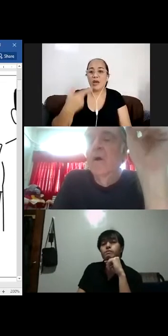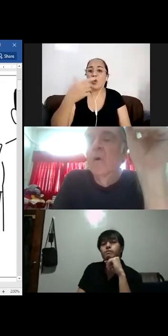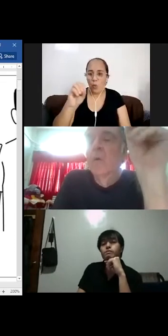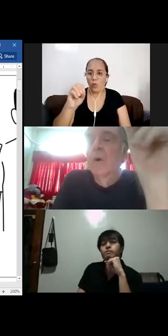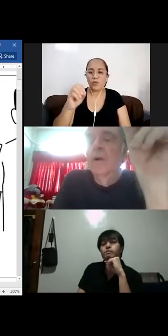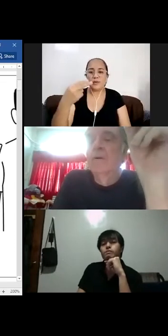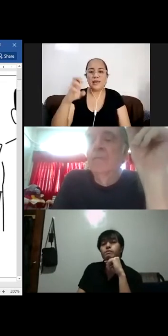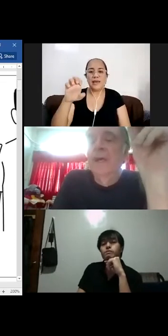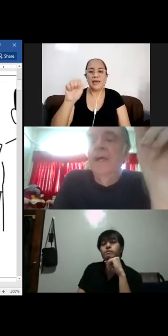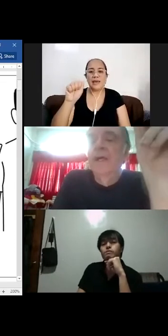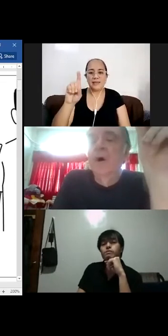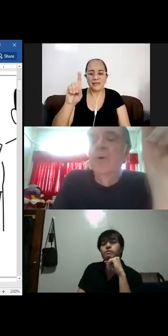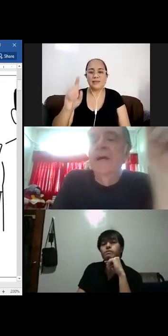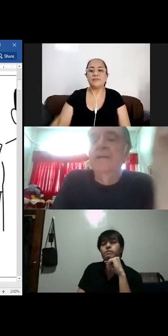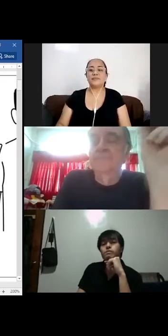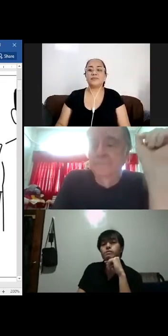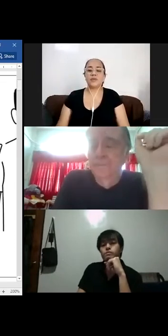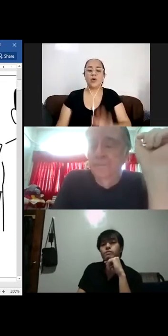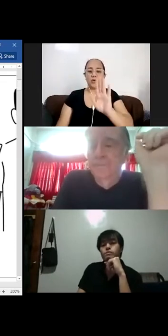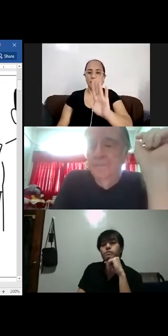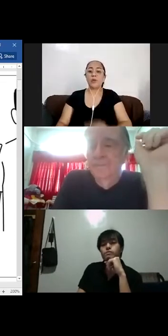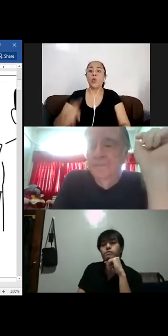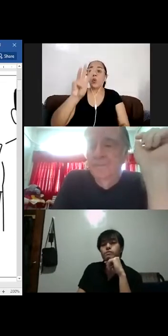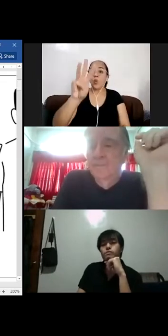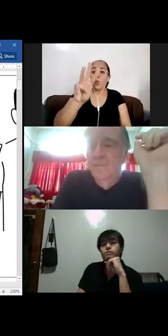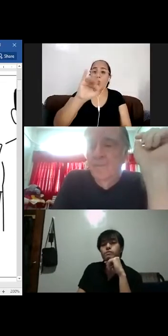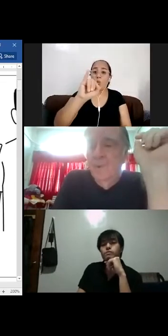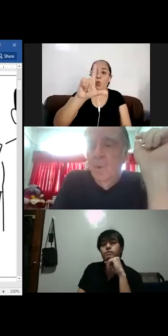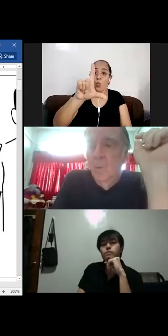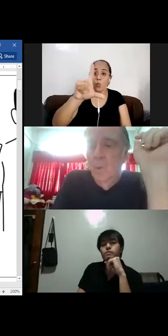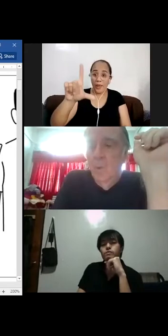Okay. Will be going.